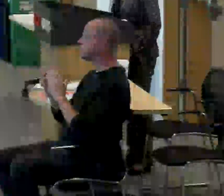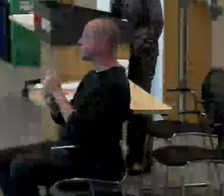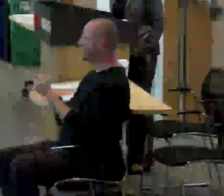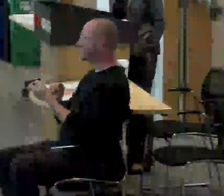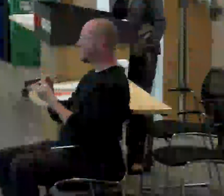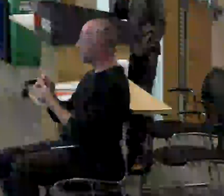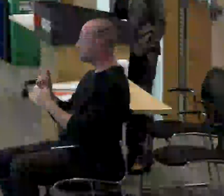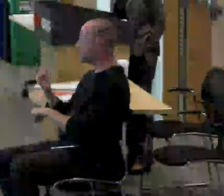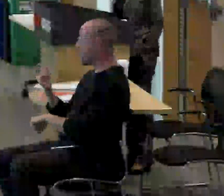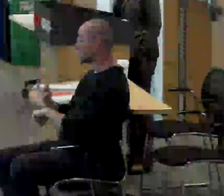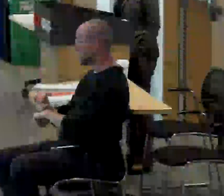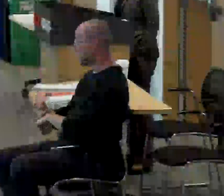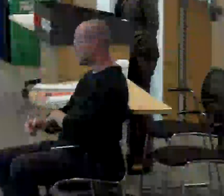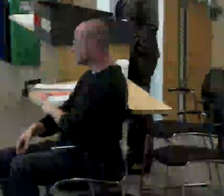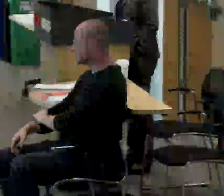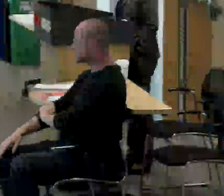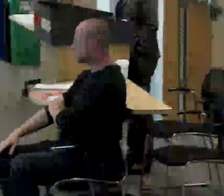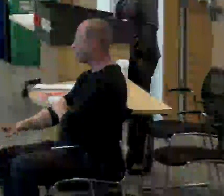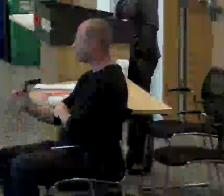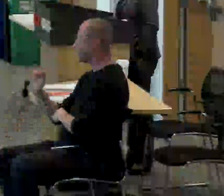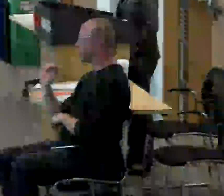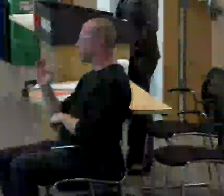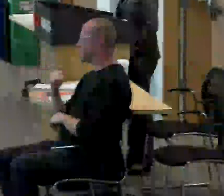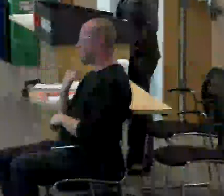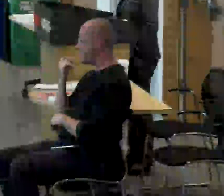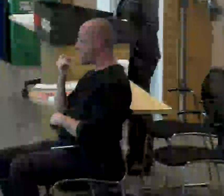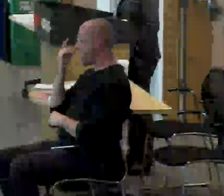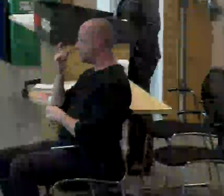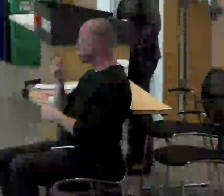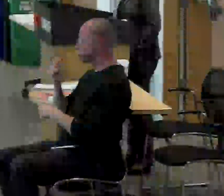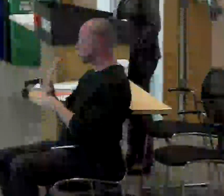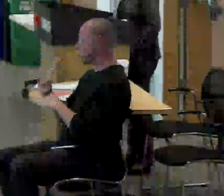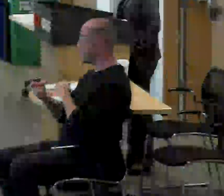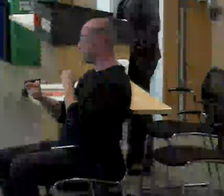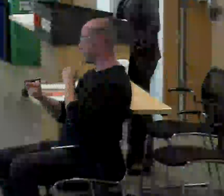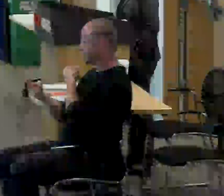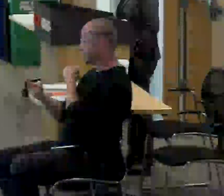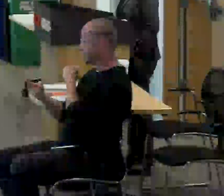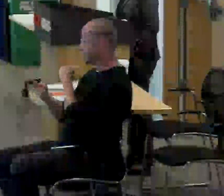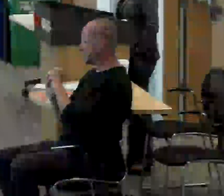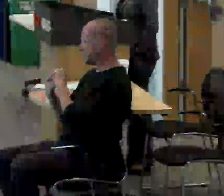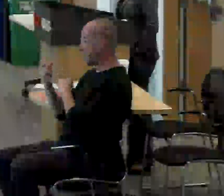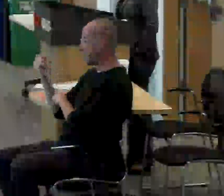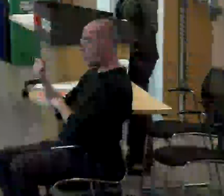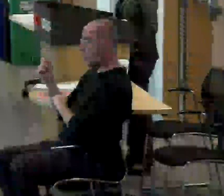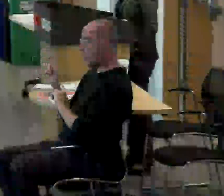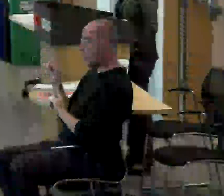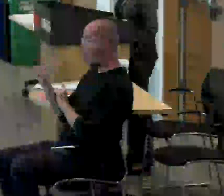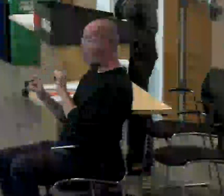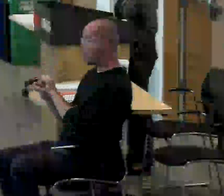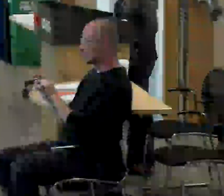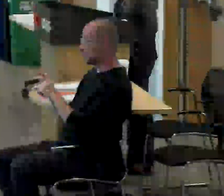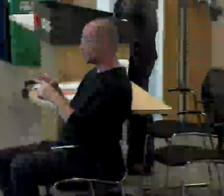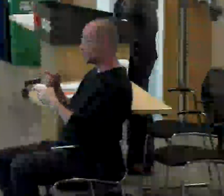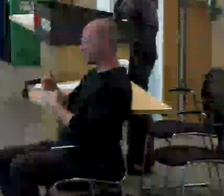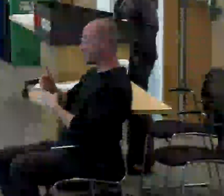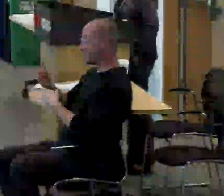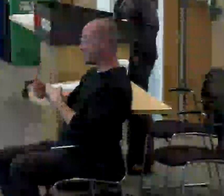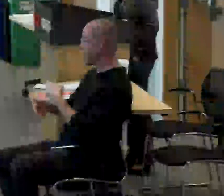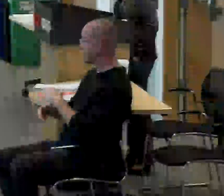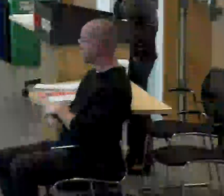well. So if I understand it right, Spike, we will save questions, or do you want me to allow for questions as I